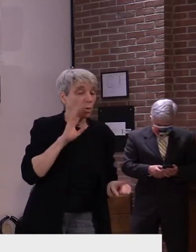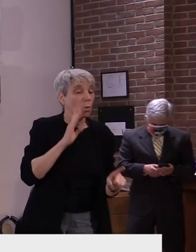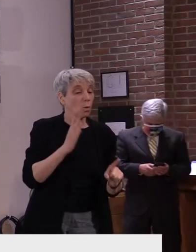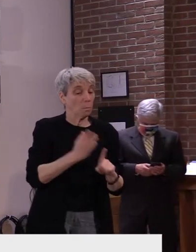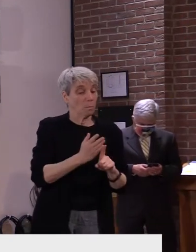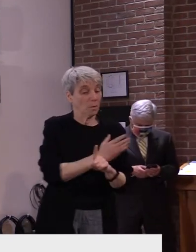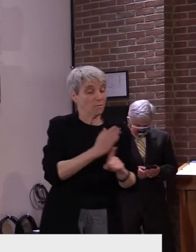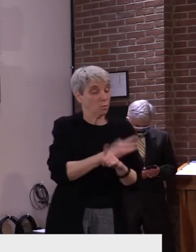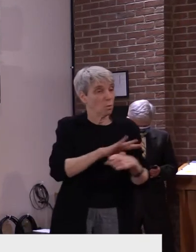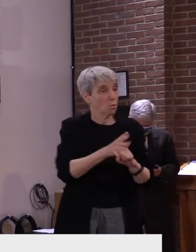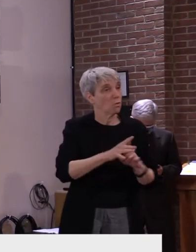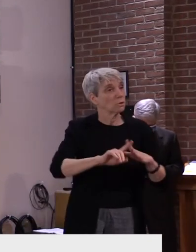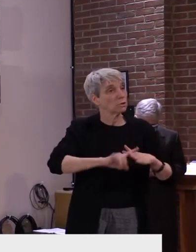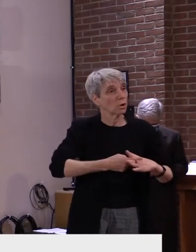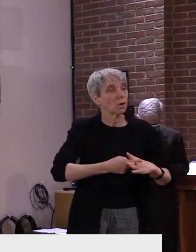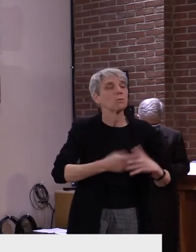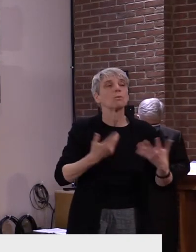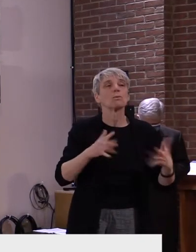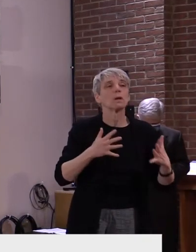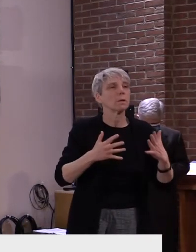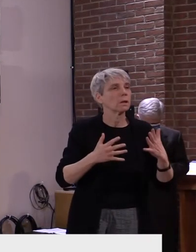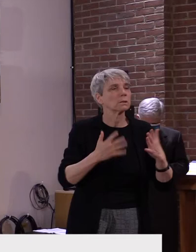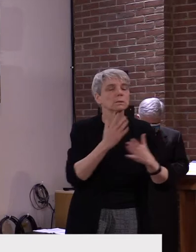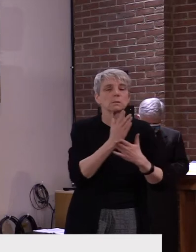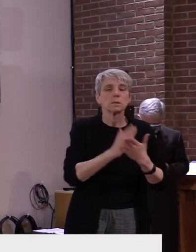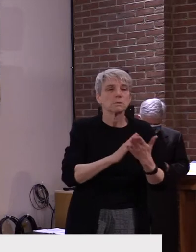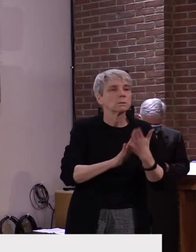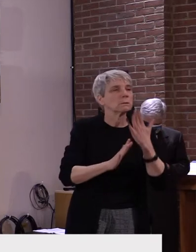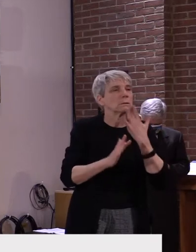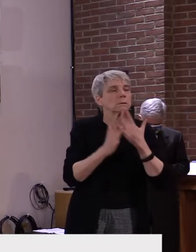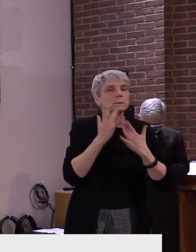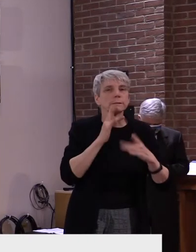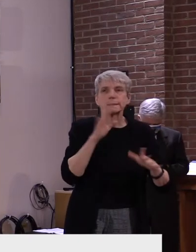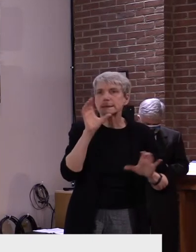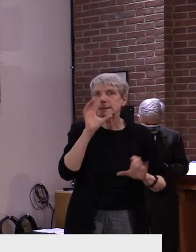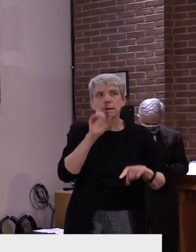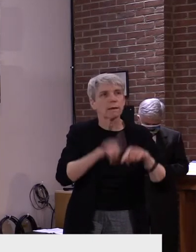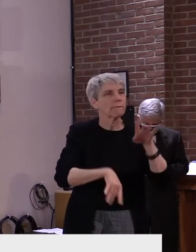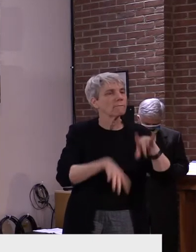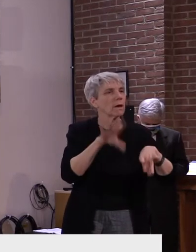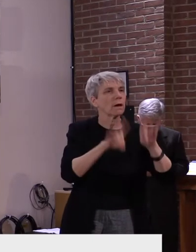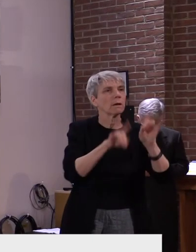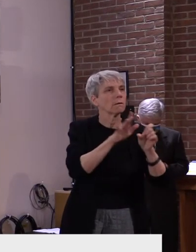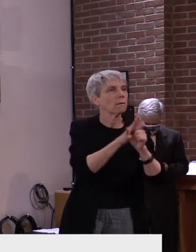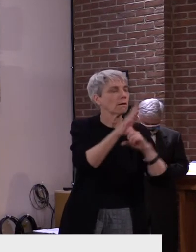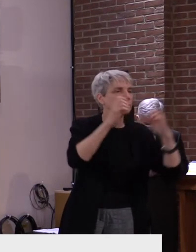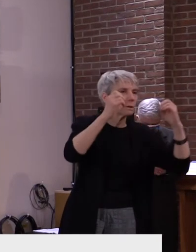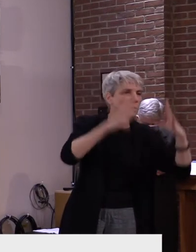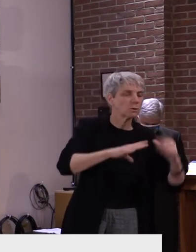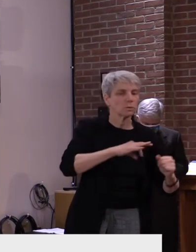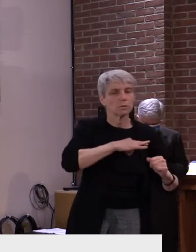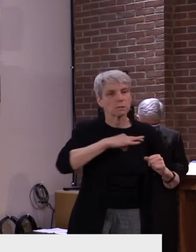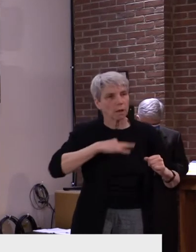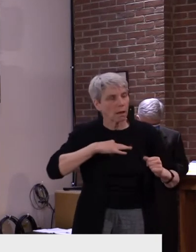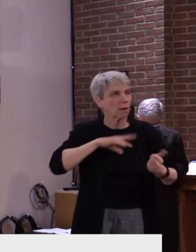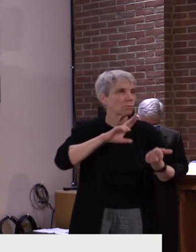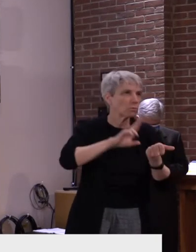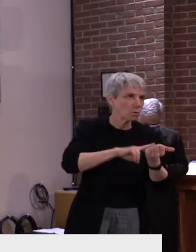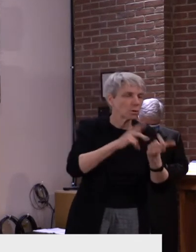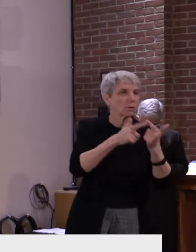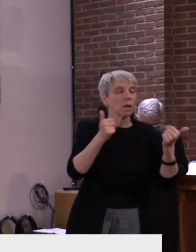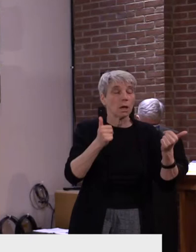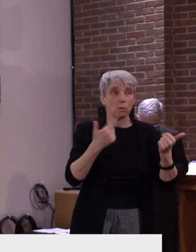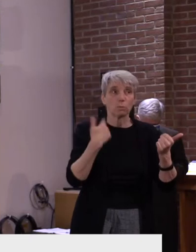and in my travels around the state prior to COVID, I know many districts were struggling filling different positions,